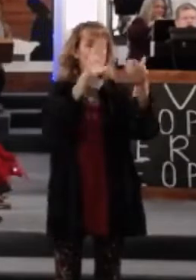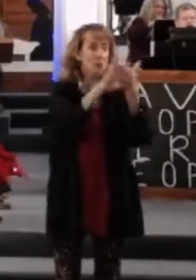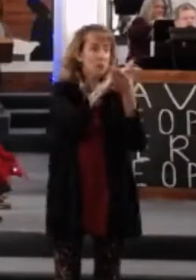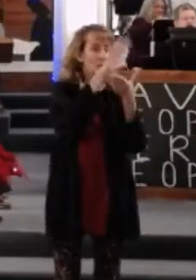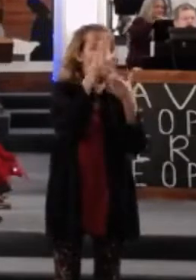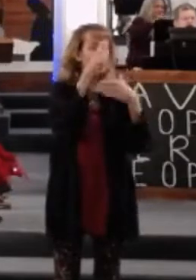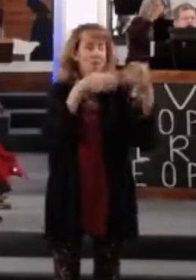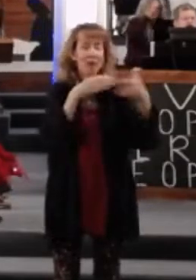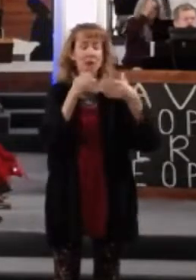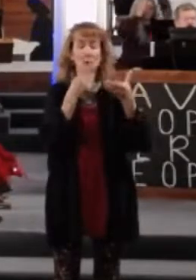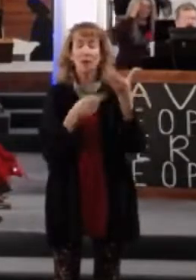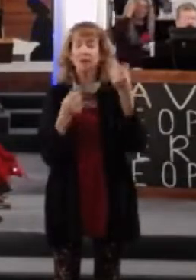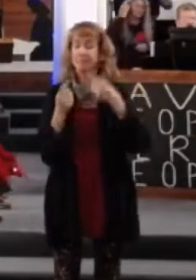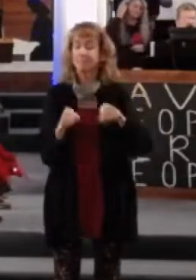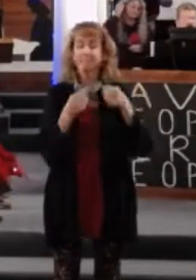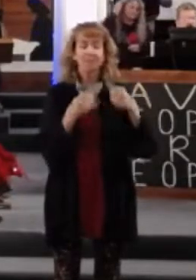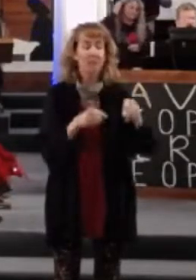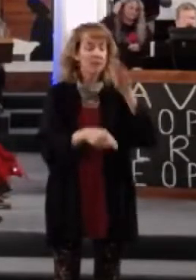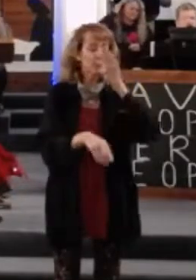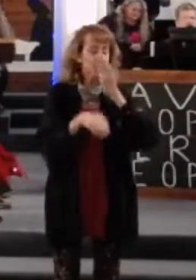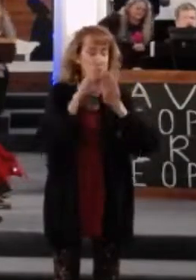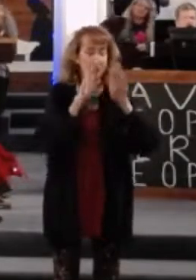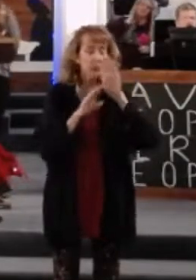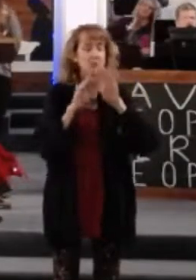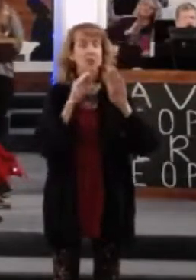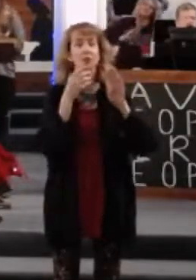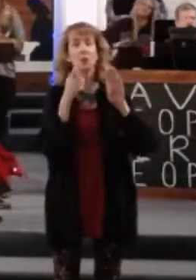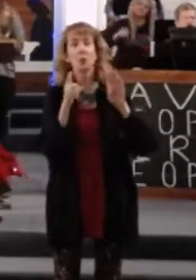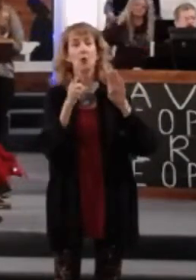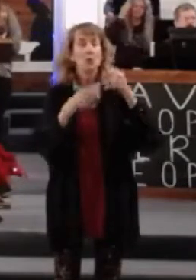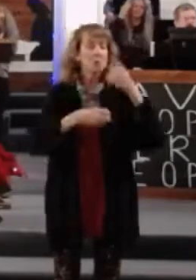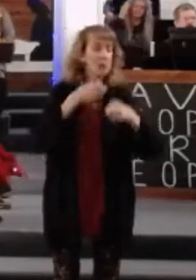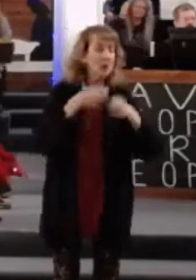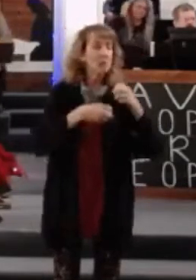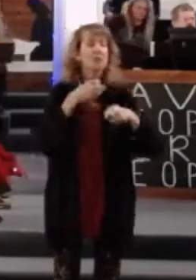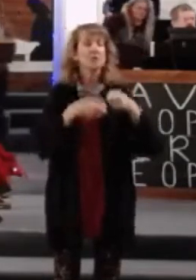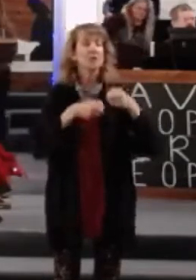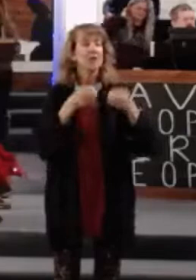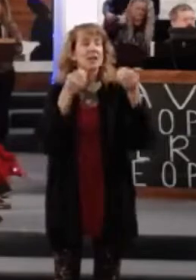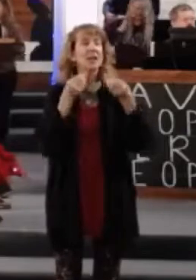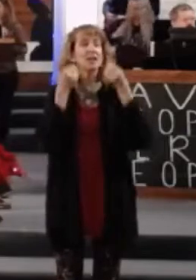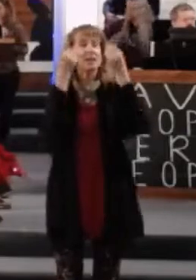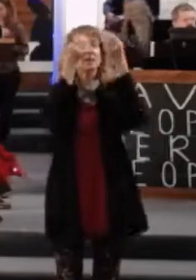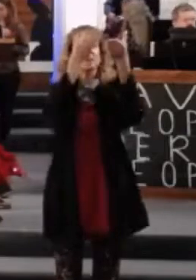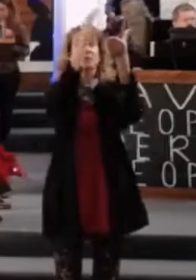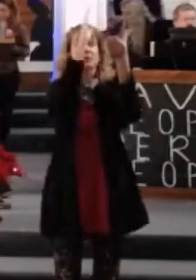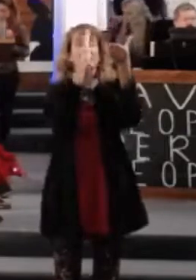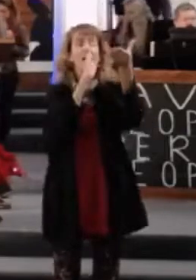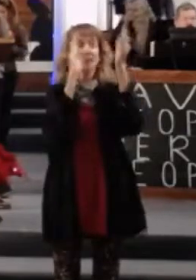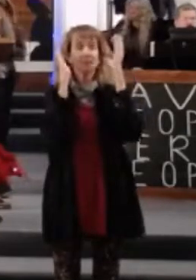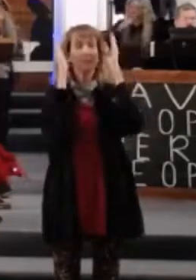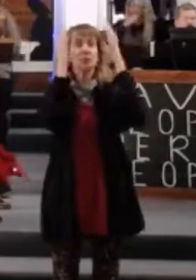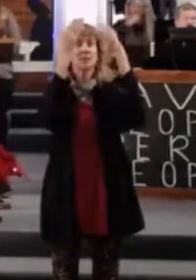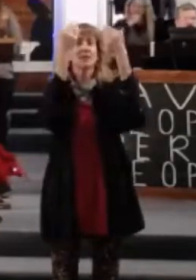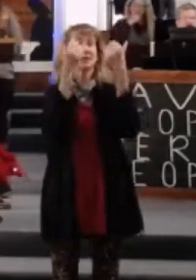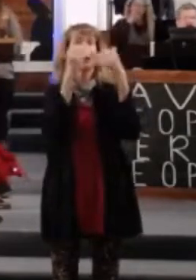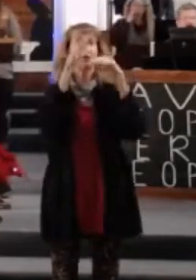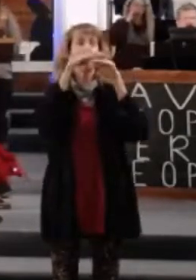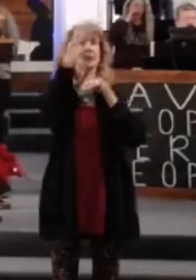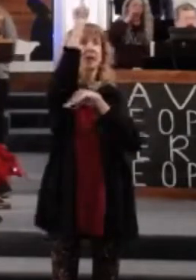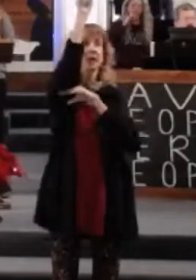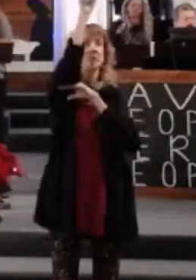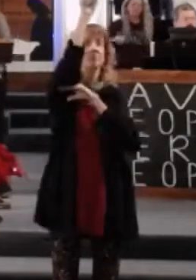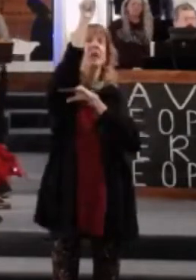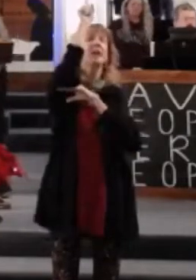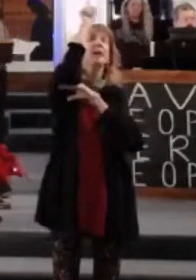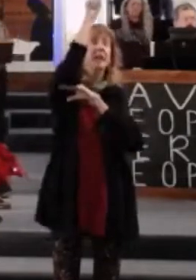you're dealing with today, frustration or just problems, give them to God right now, and let's focus our attention on him, because he